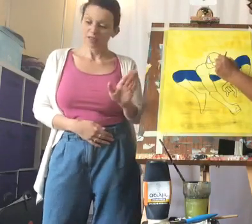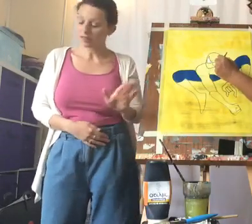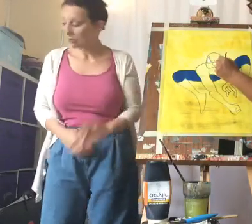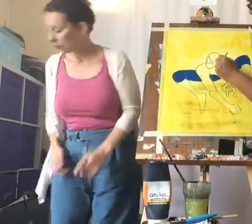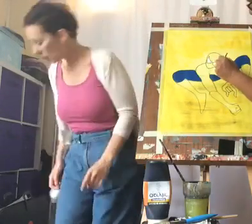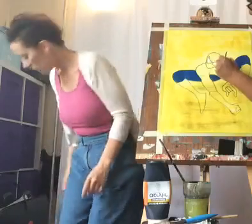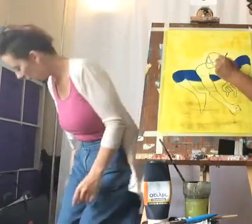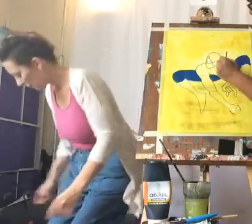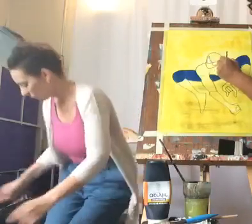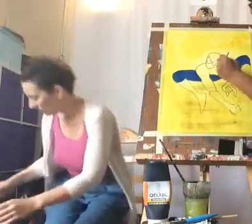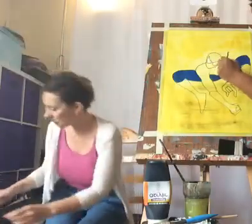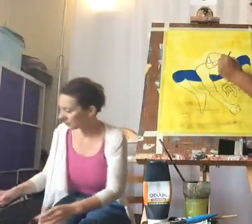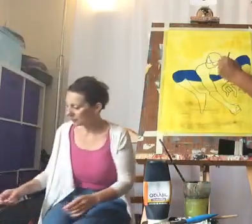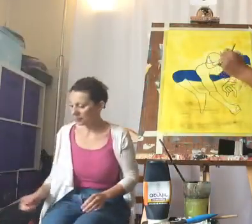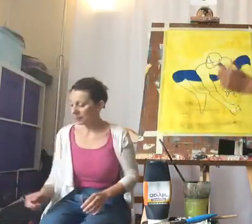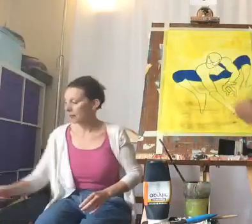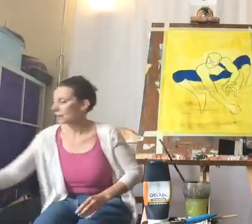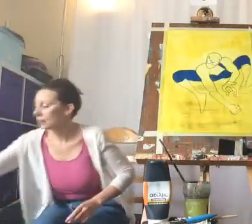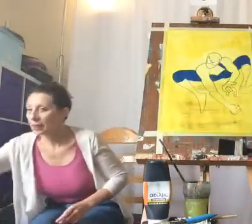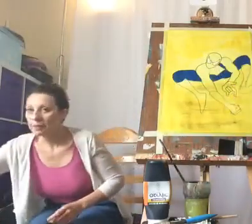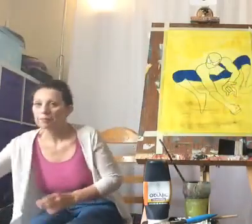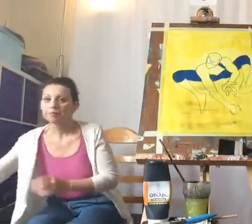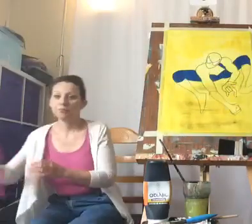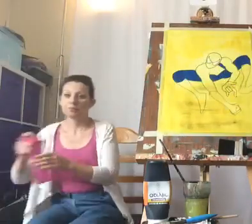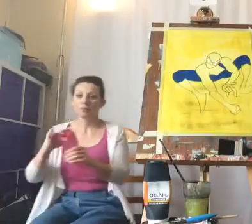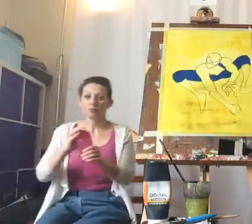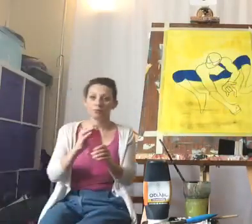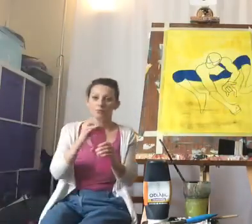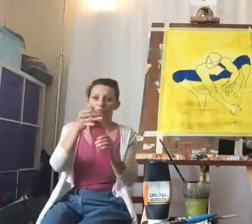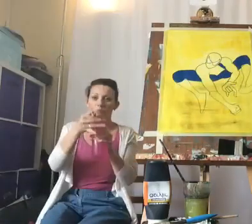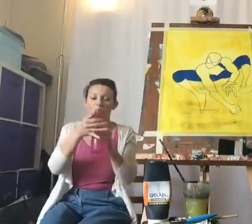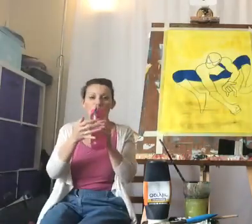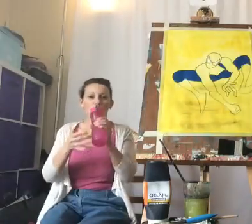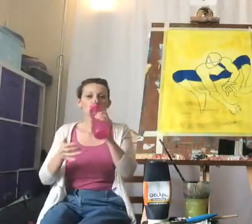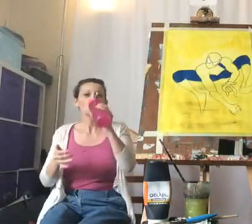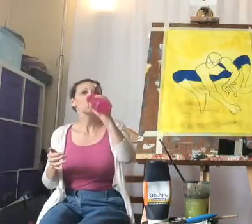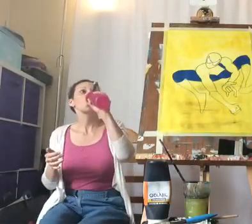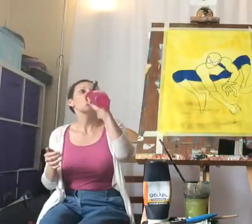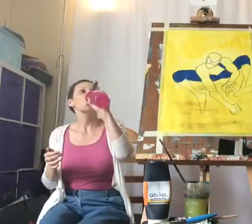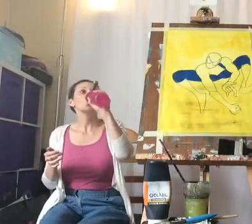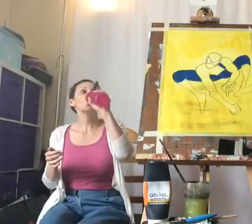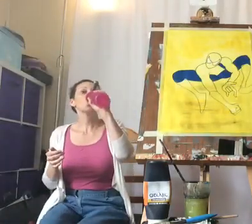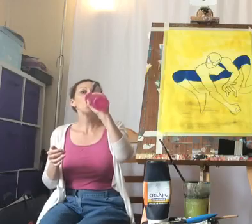I'm going to sit down for a moment. Right, so there you go. Finished with blue, I think.